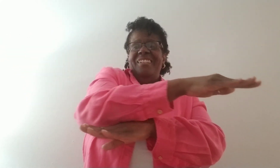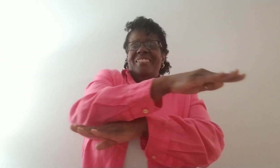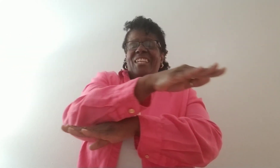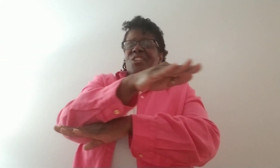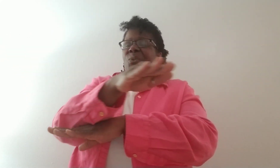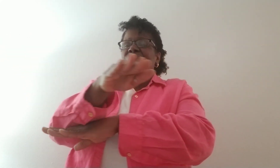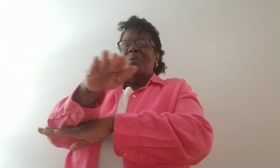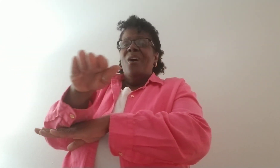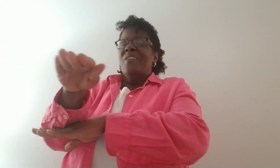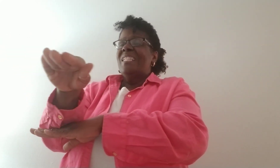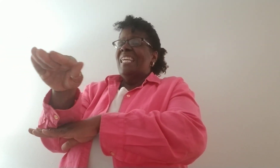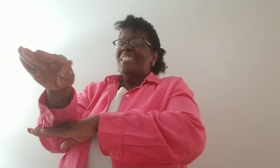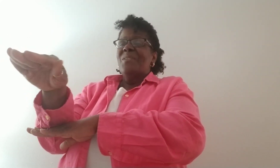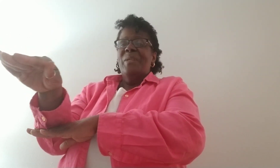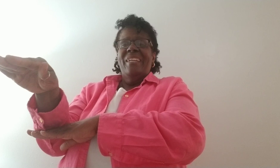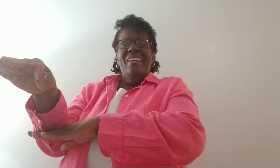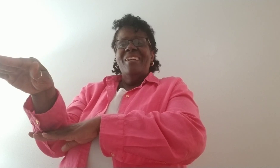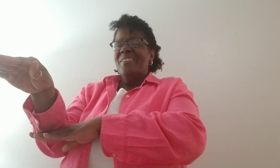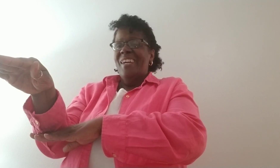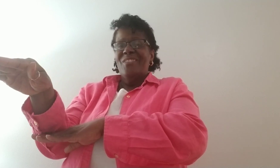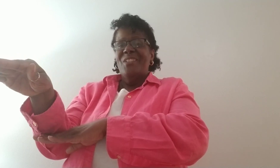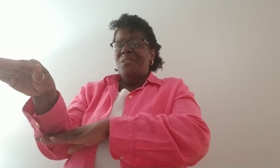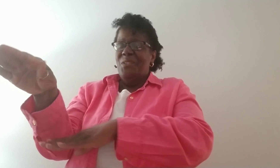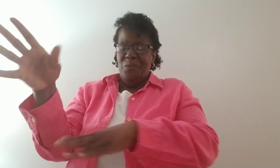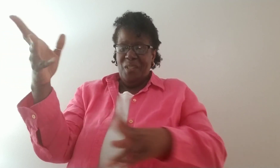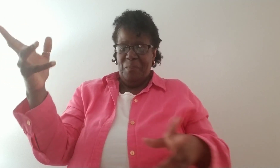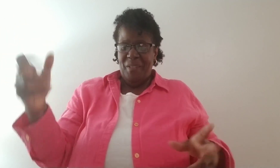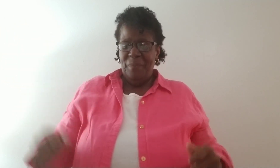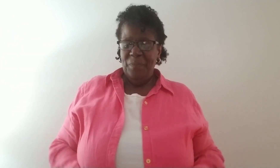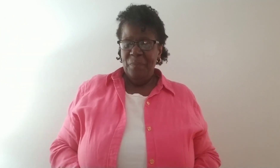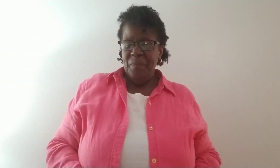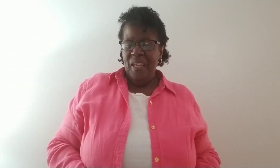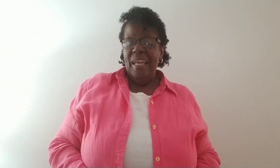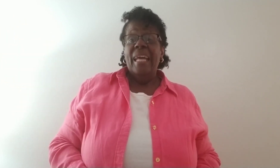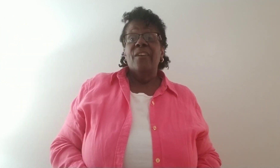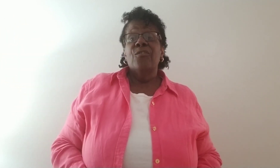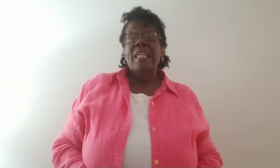Like you're going through all the days of the week. Every afternoon you do something. Every night.